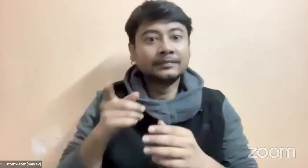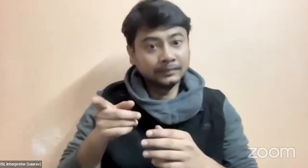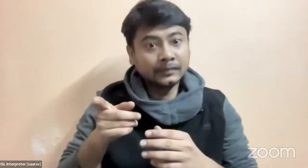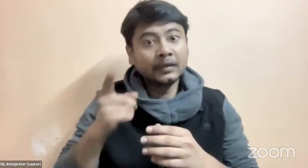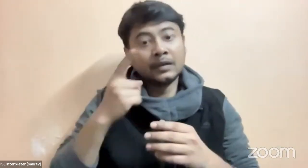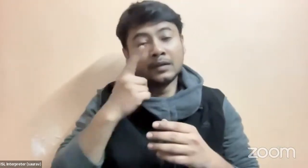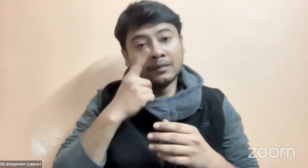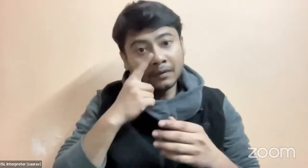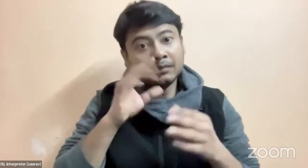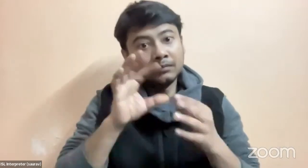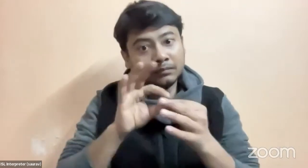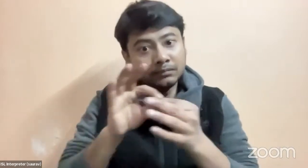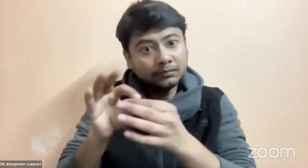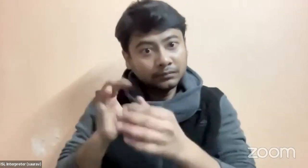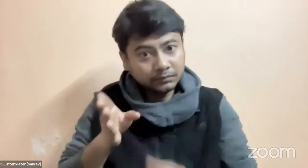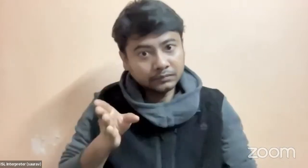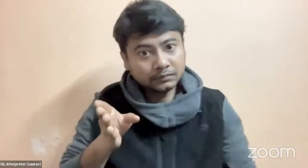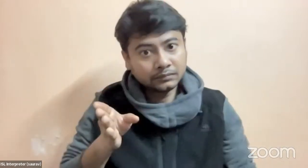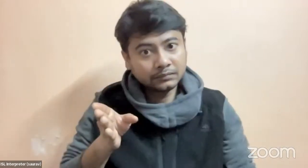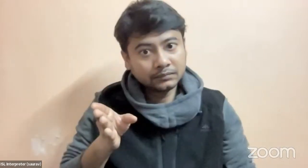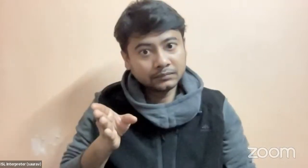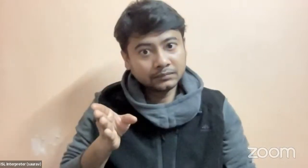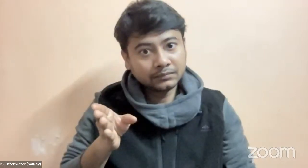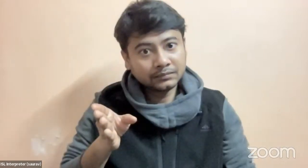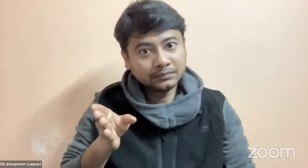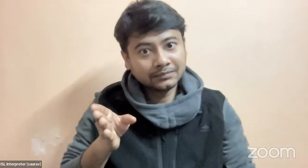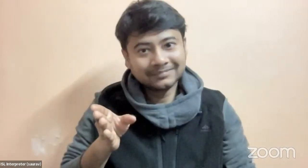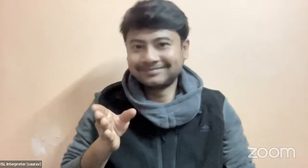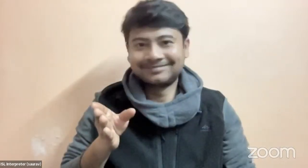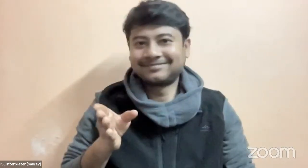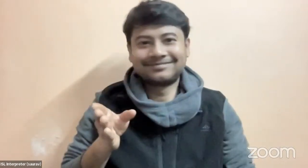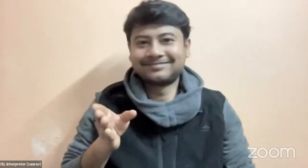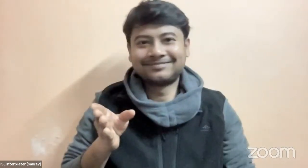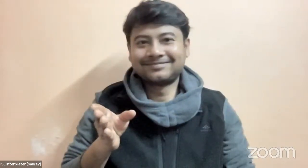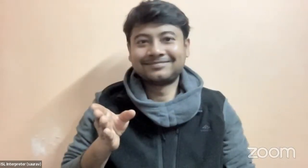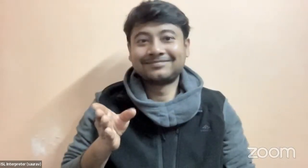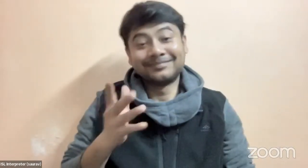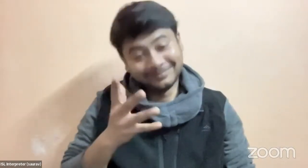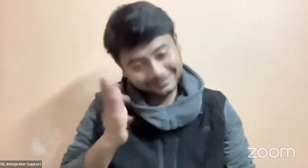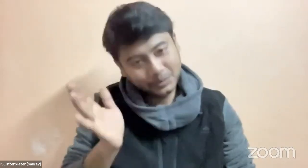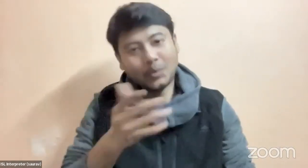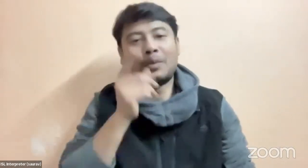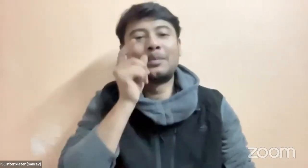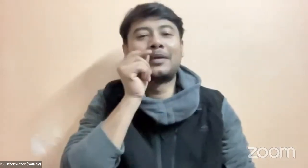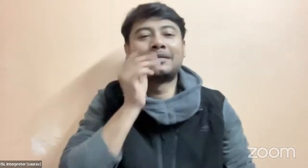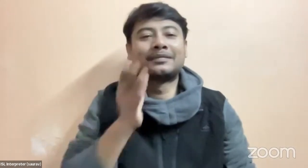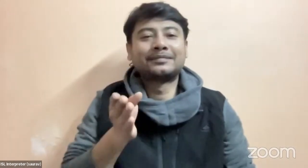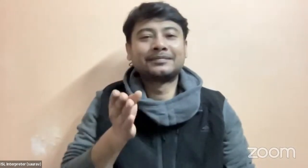So that's why all of them are taking male forms. Like Radharani is coming as male Gadadhar.